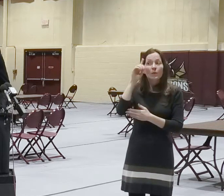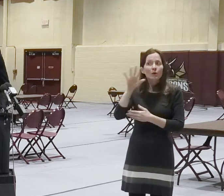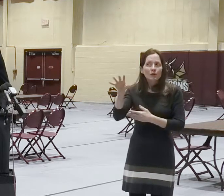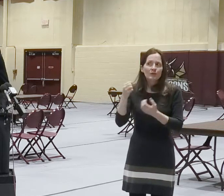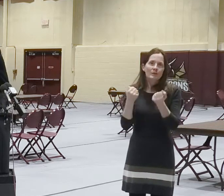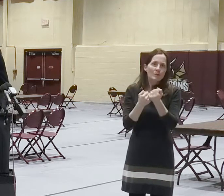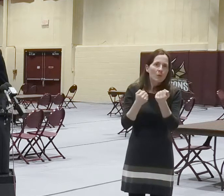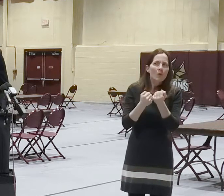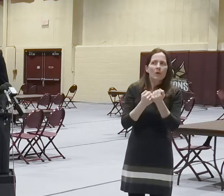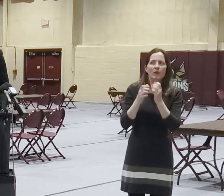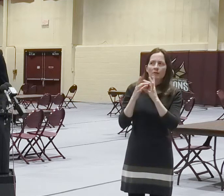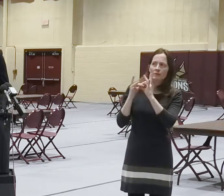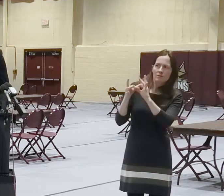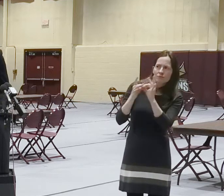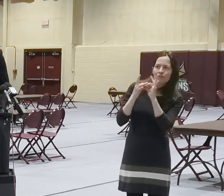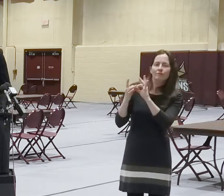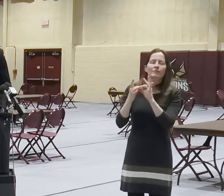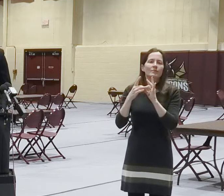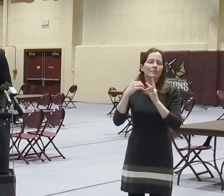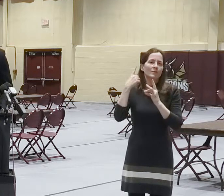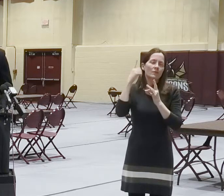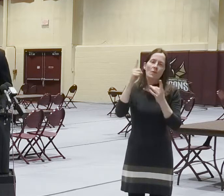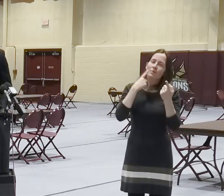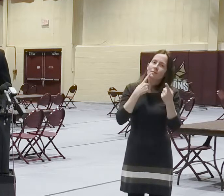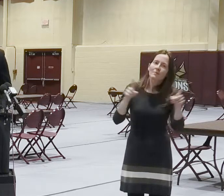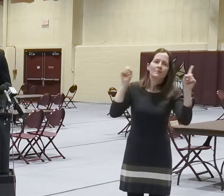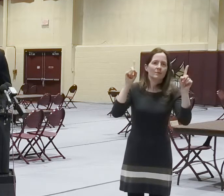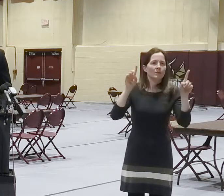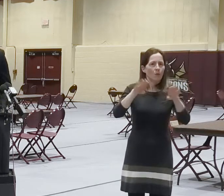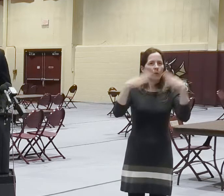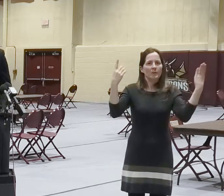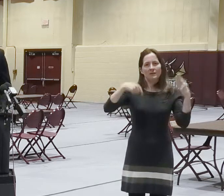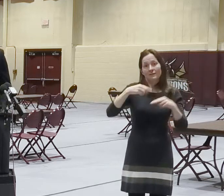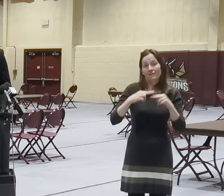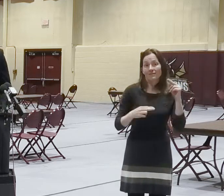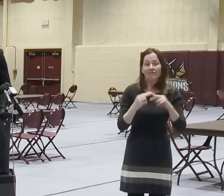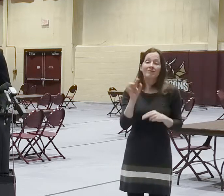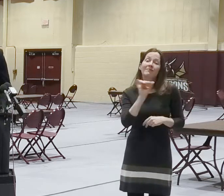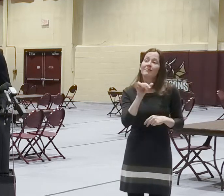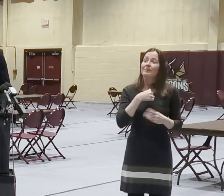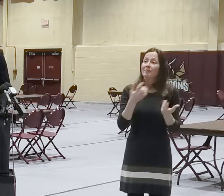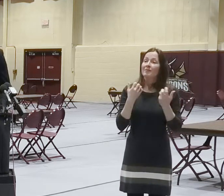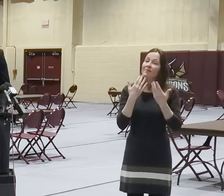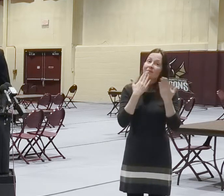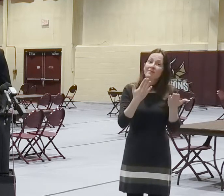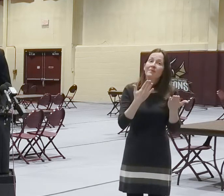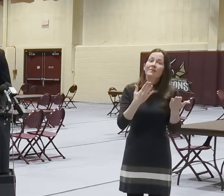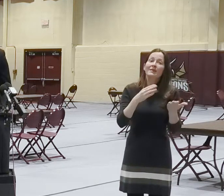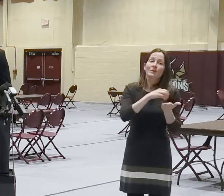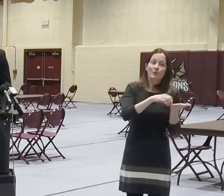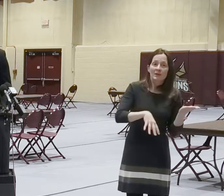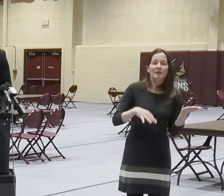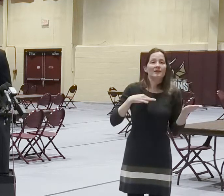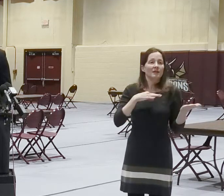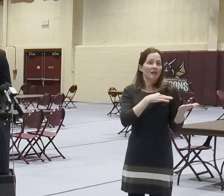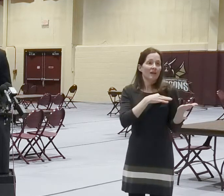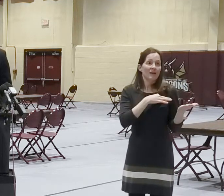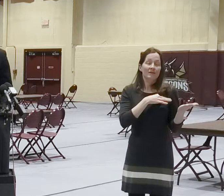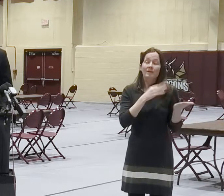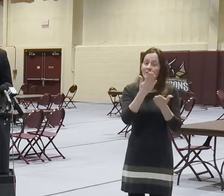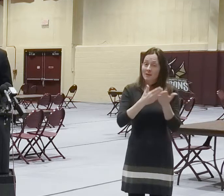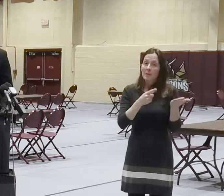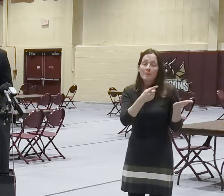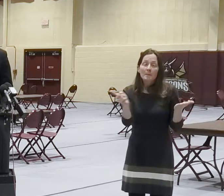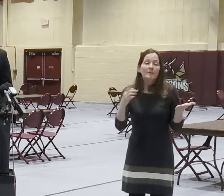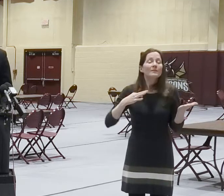this possible. I'd also like to thank the students and staff who are volunteering their valuable time